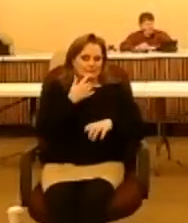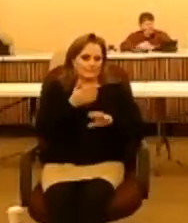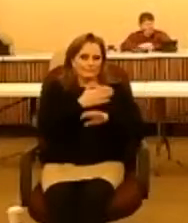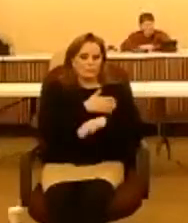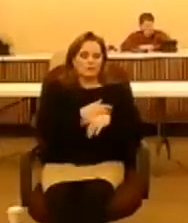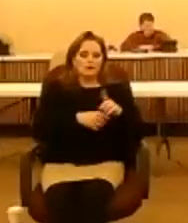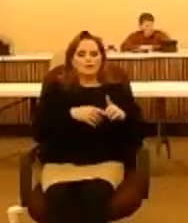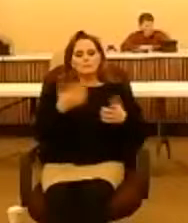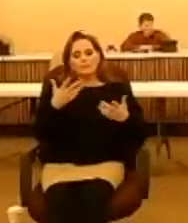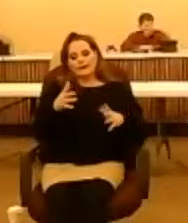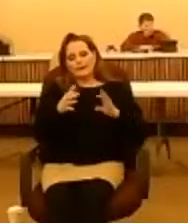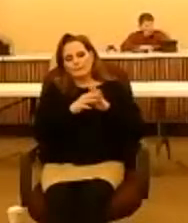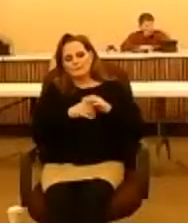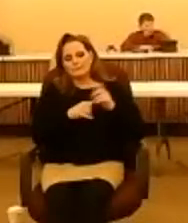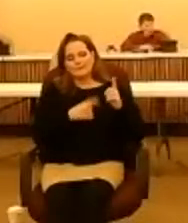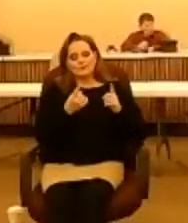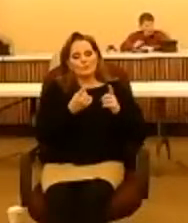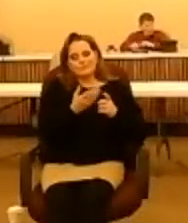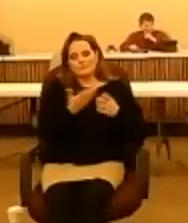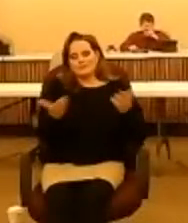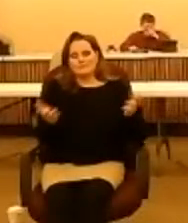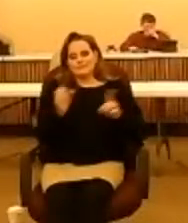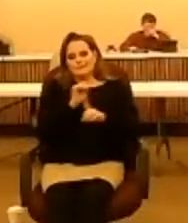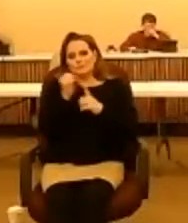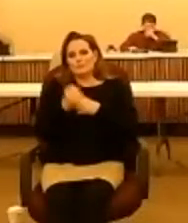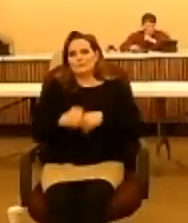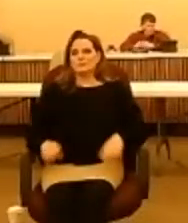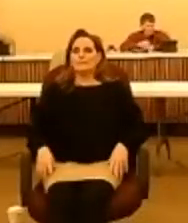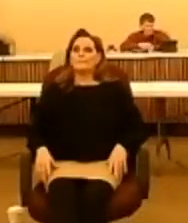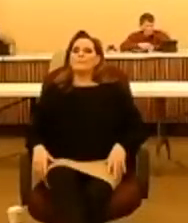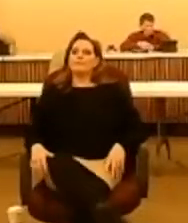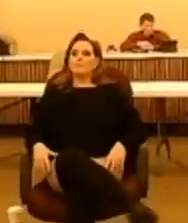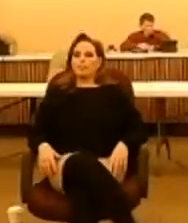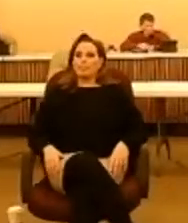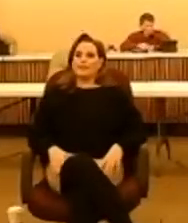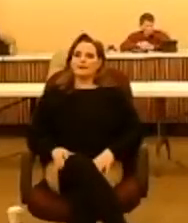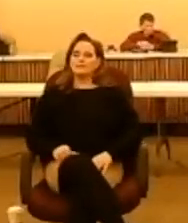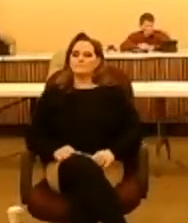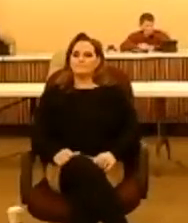You know, so like I said, it's one of these things that